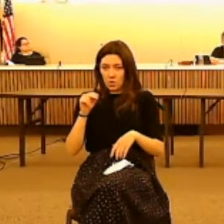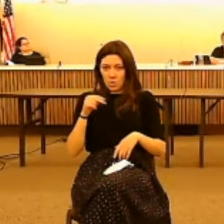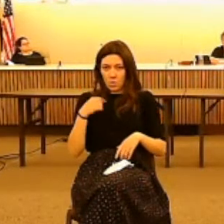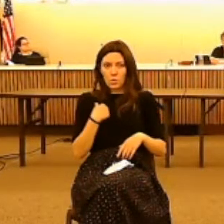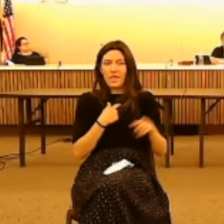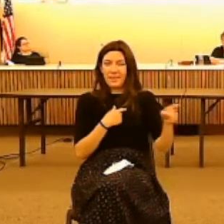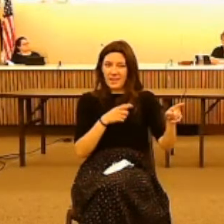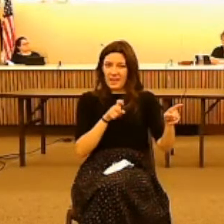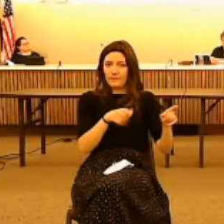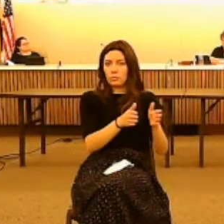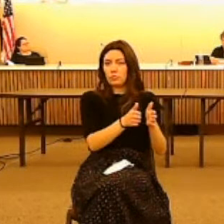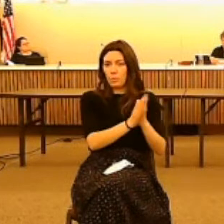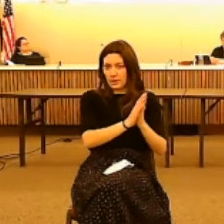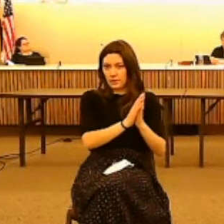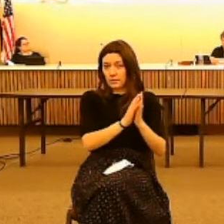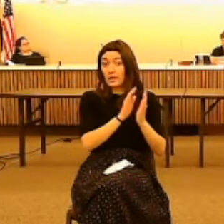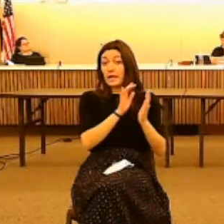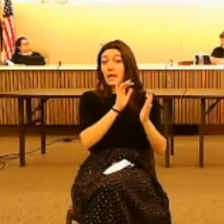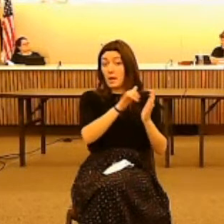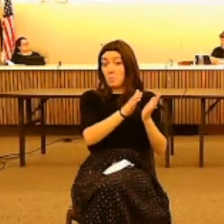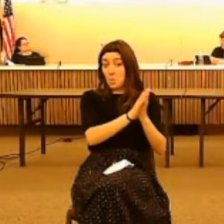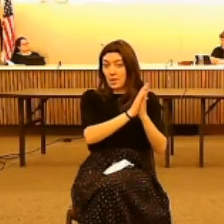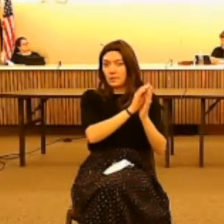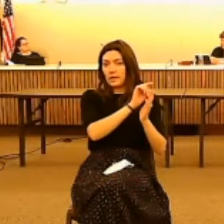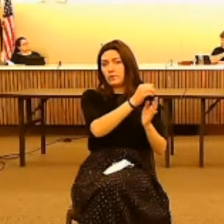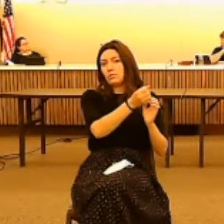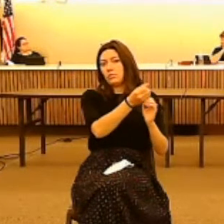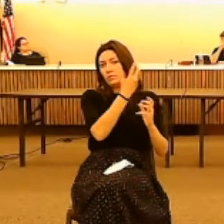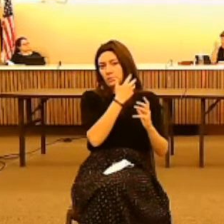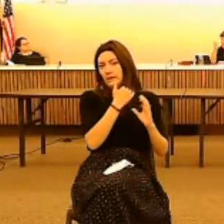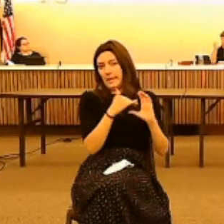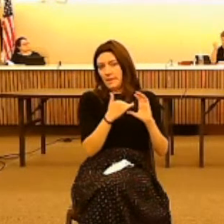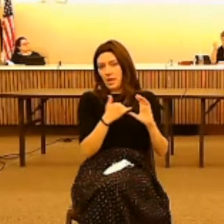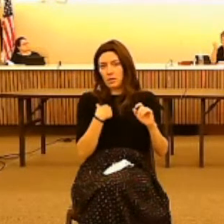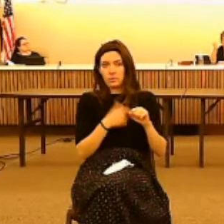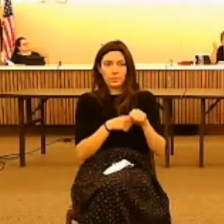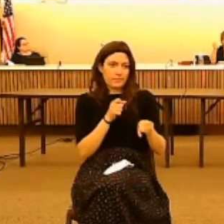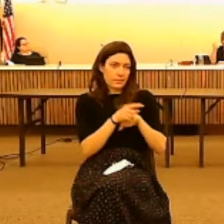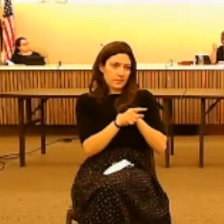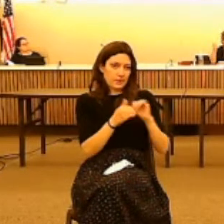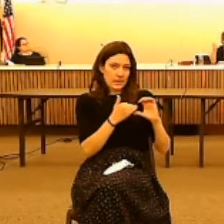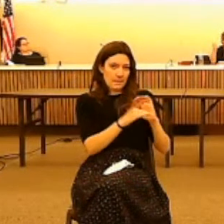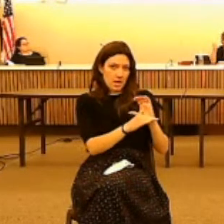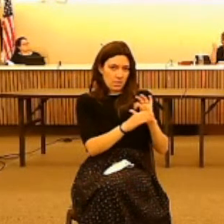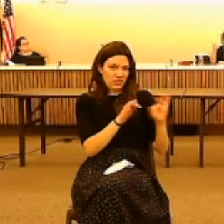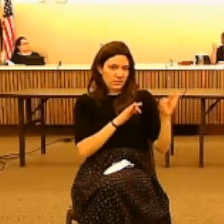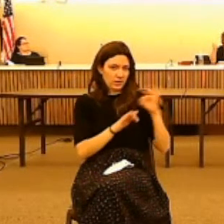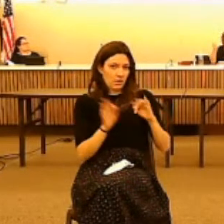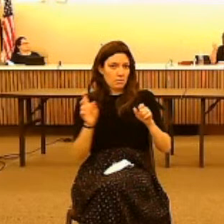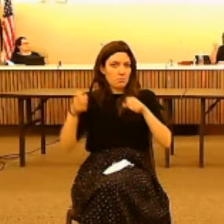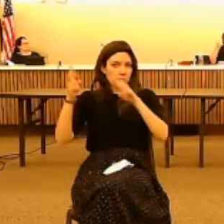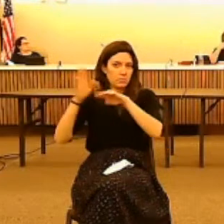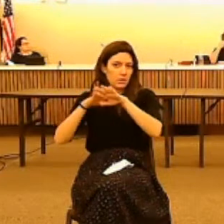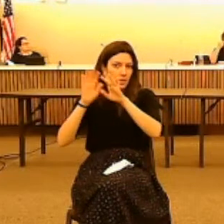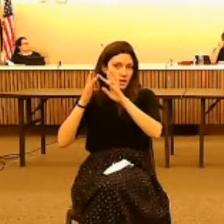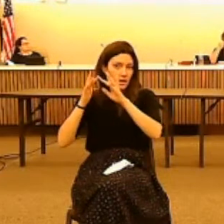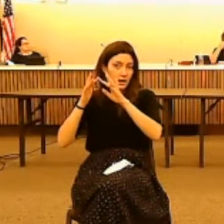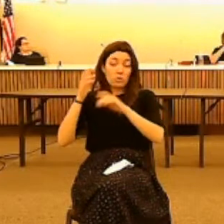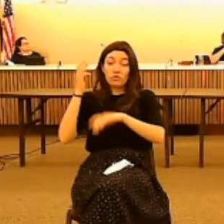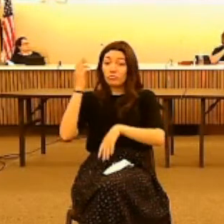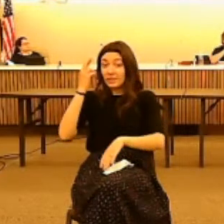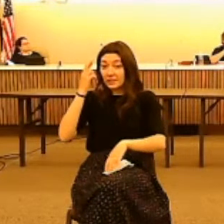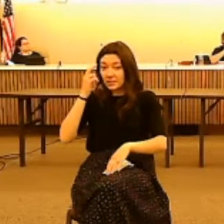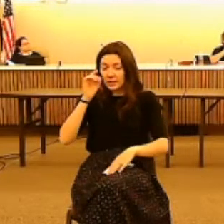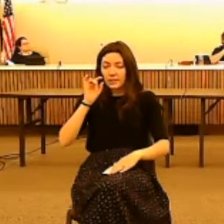packet, and in that request, they have to supply an email, and we email the packet. And the reason we do that is if something happens and we